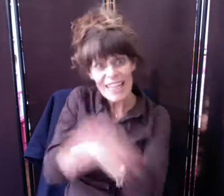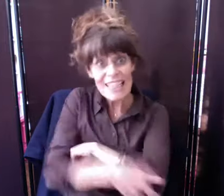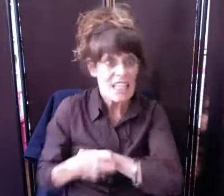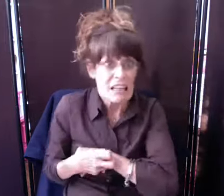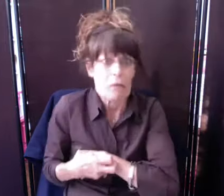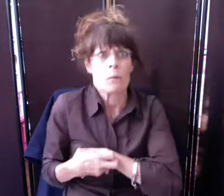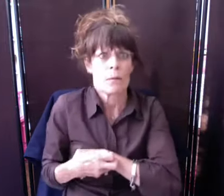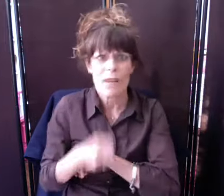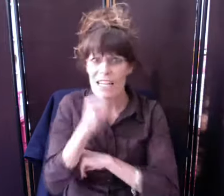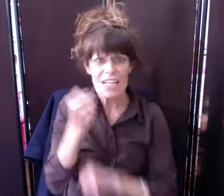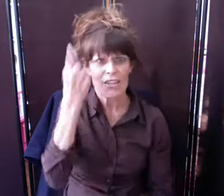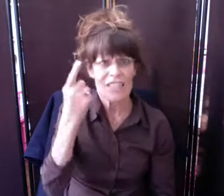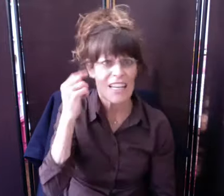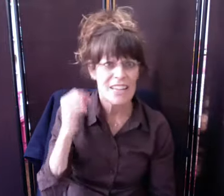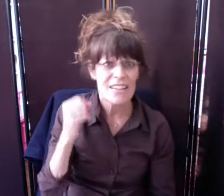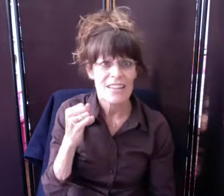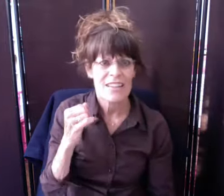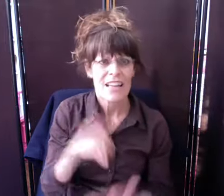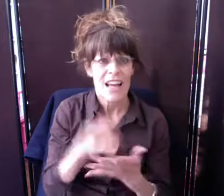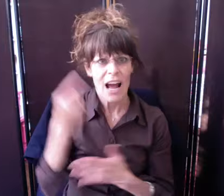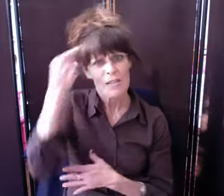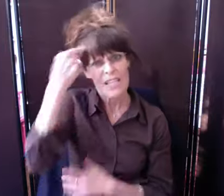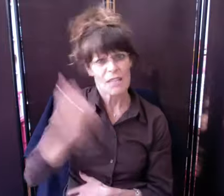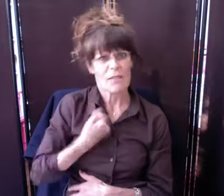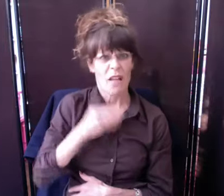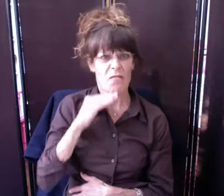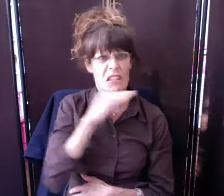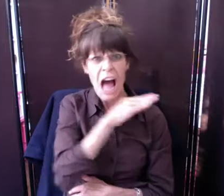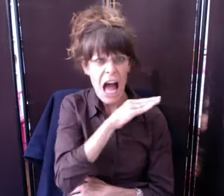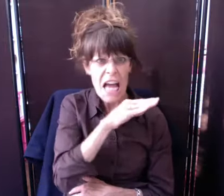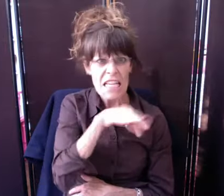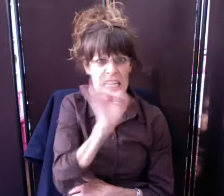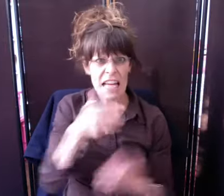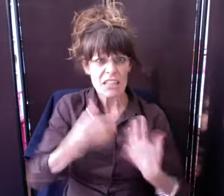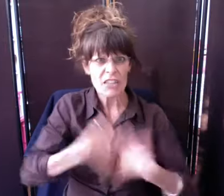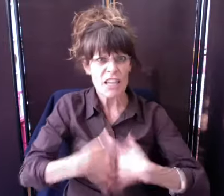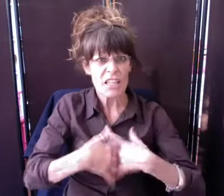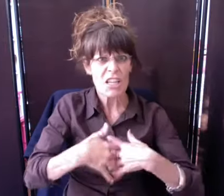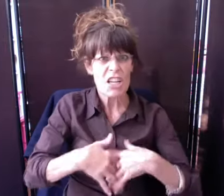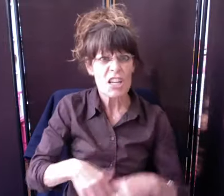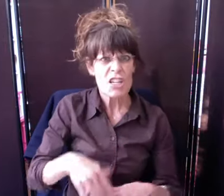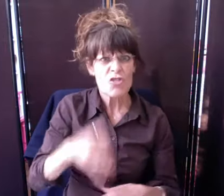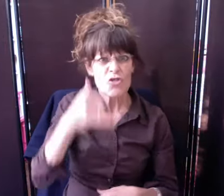I just thought lie detector tests are stupid. So, you know,